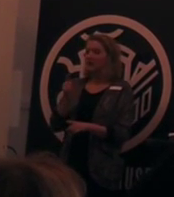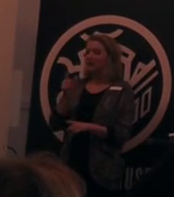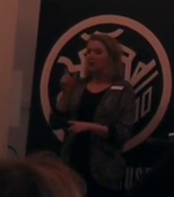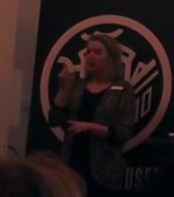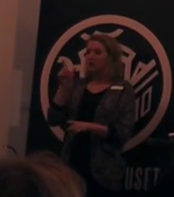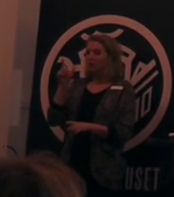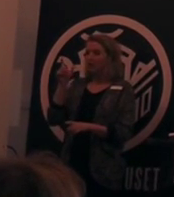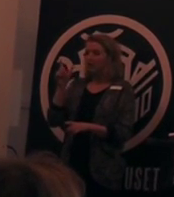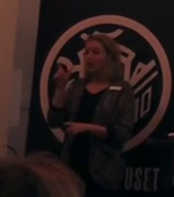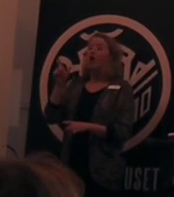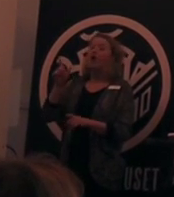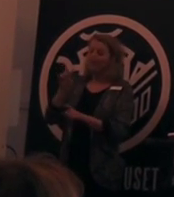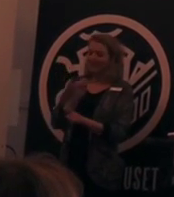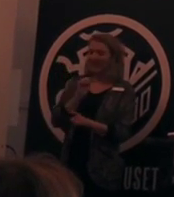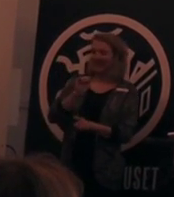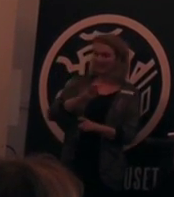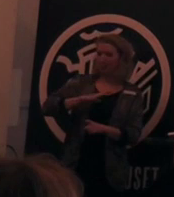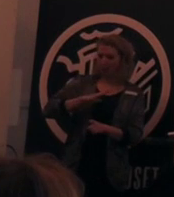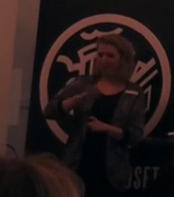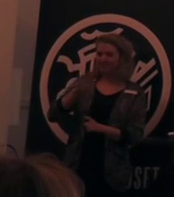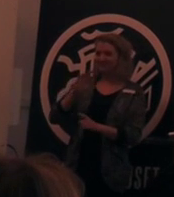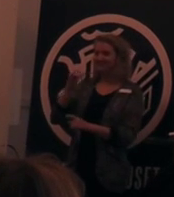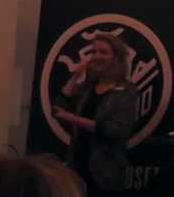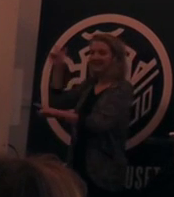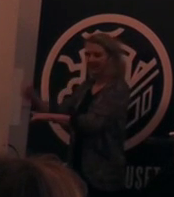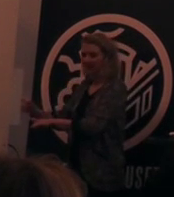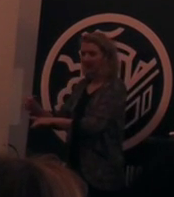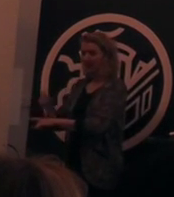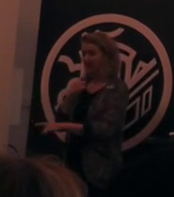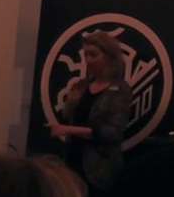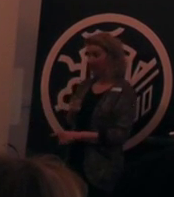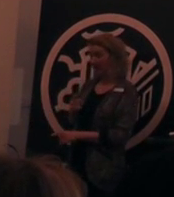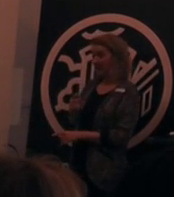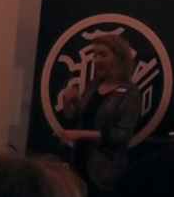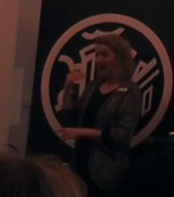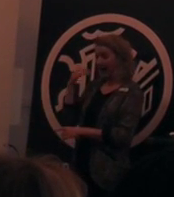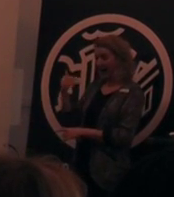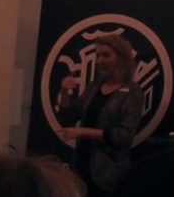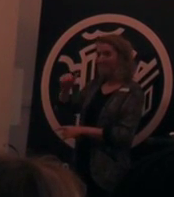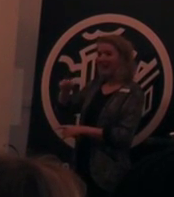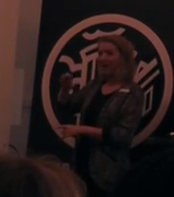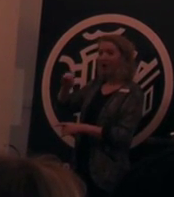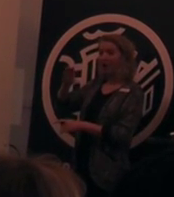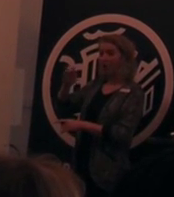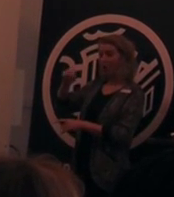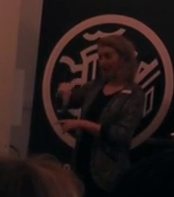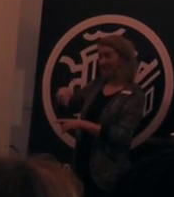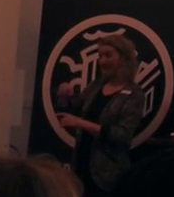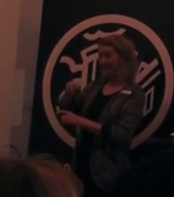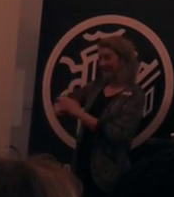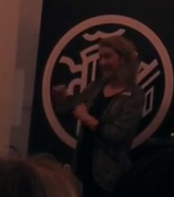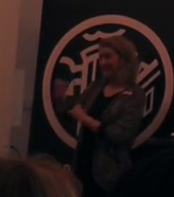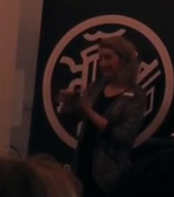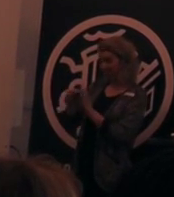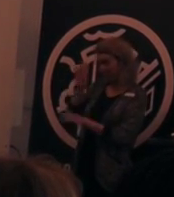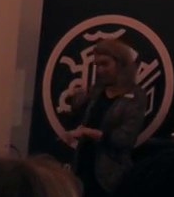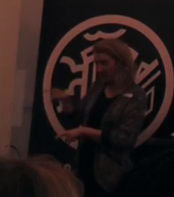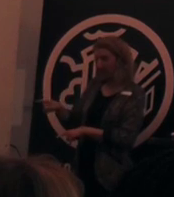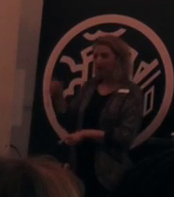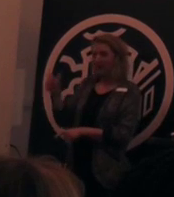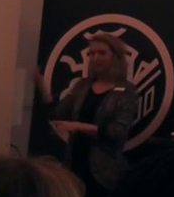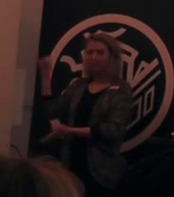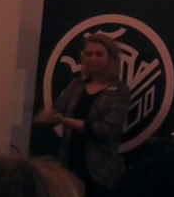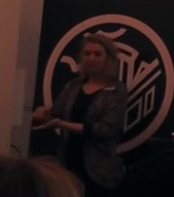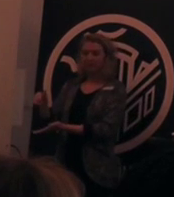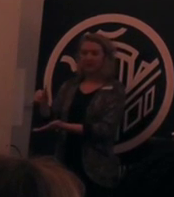her brother, by Cesar's uncle, and she said, do you know that you have Americone in the family? And apparently she hung up on her uncle,